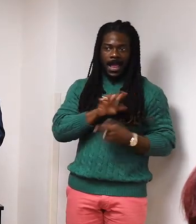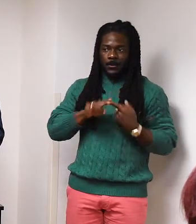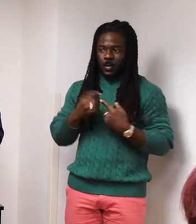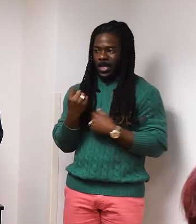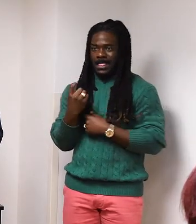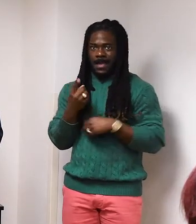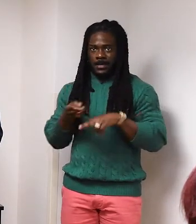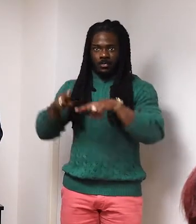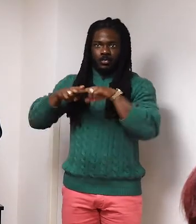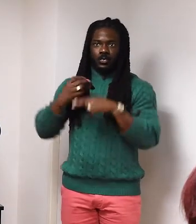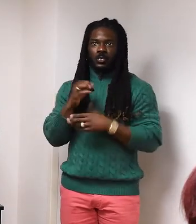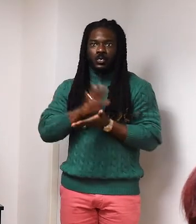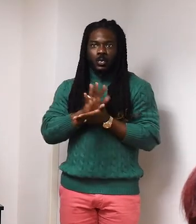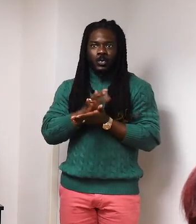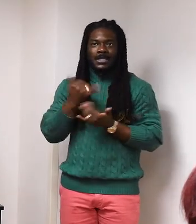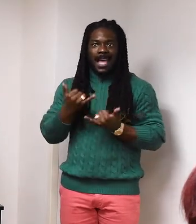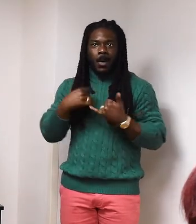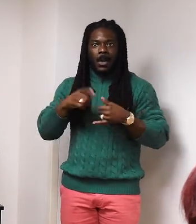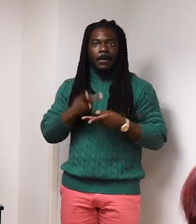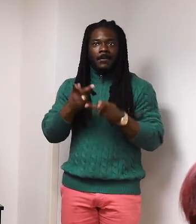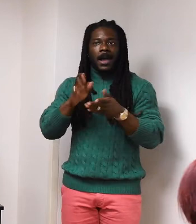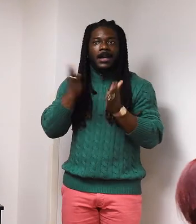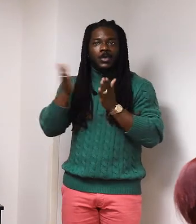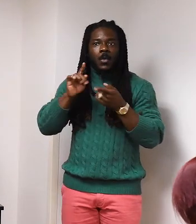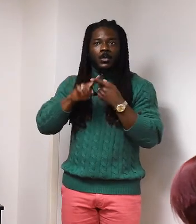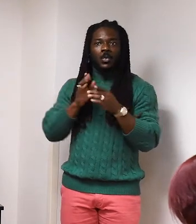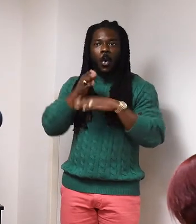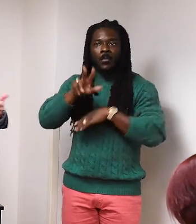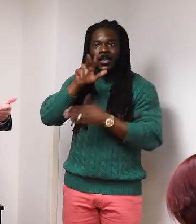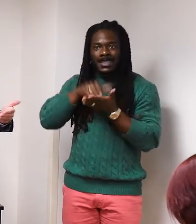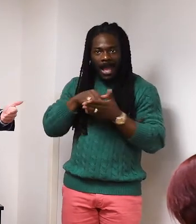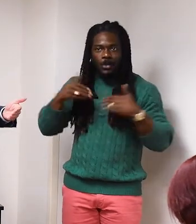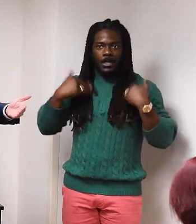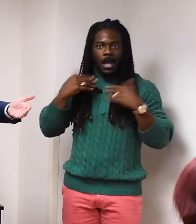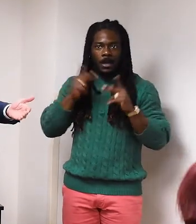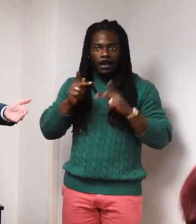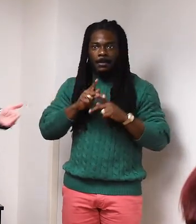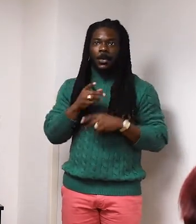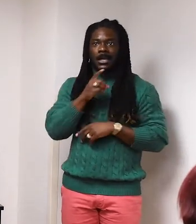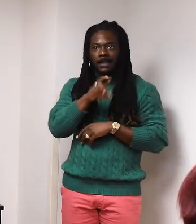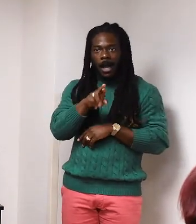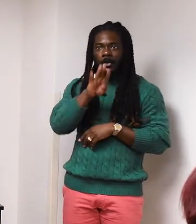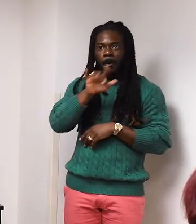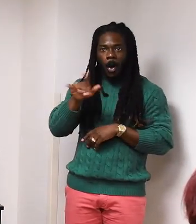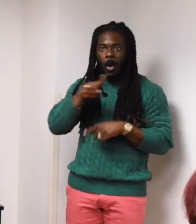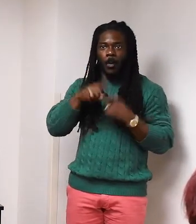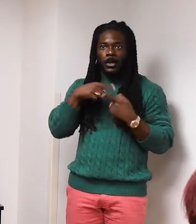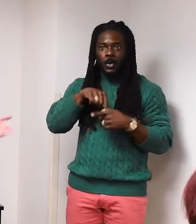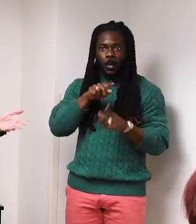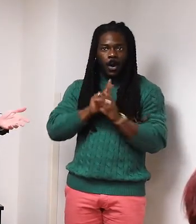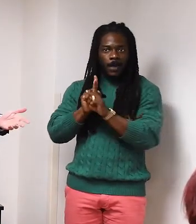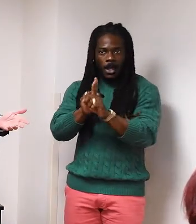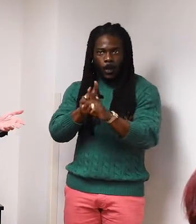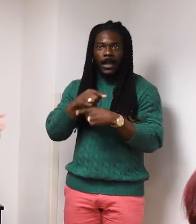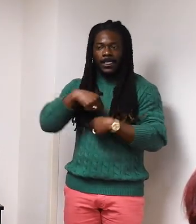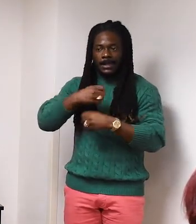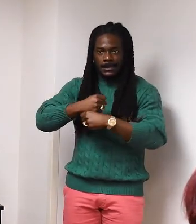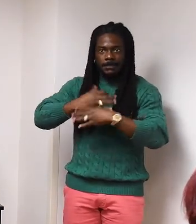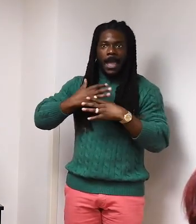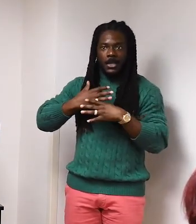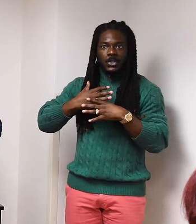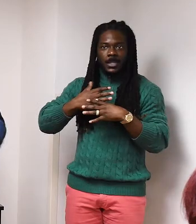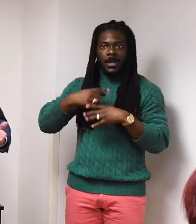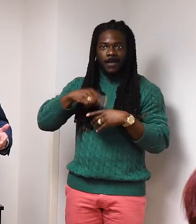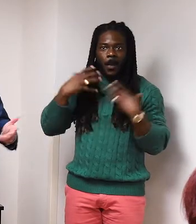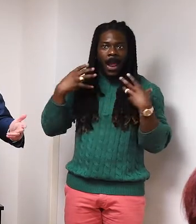now provide service to over 3,000 young people. And Dr. Ball, when you were foreshadowing the expansion of what we have done